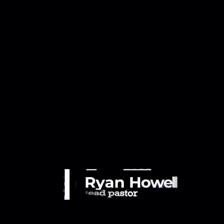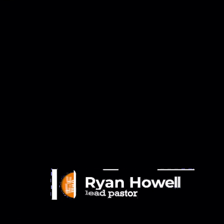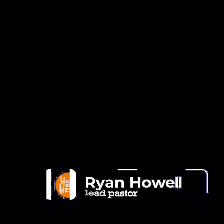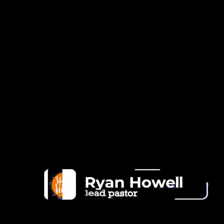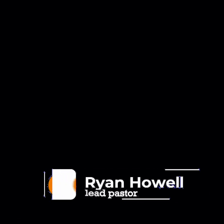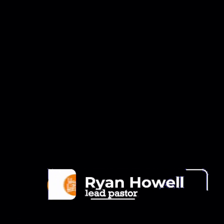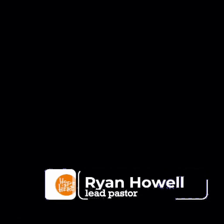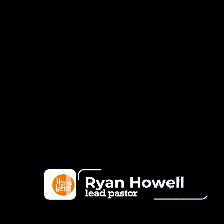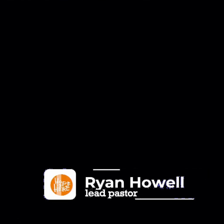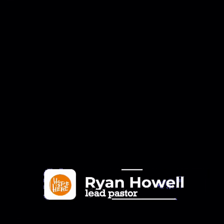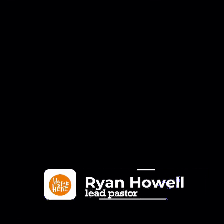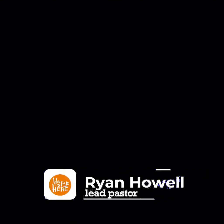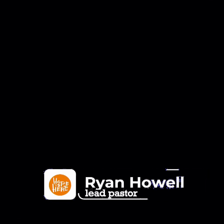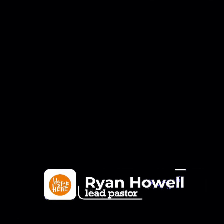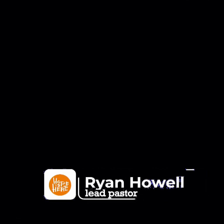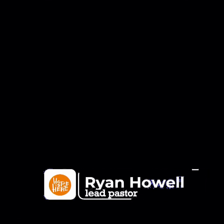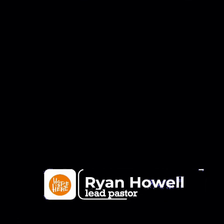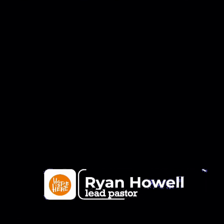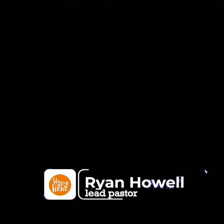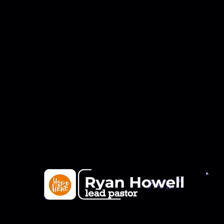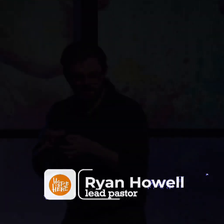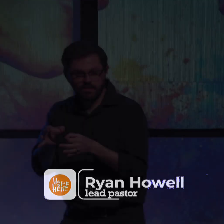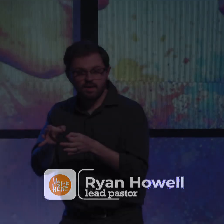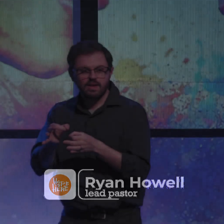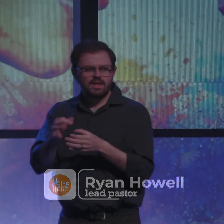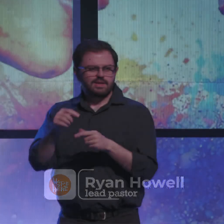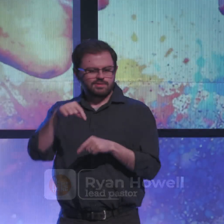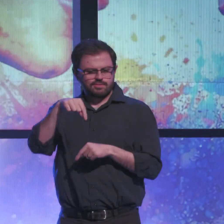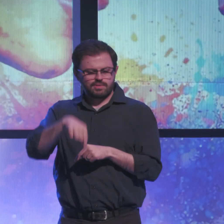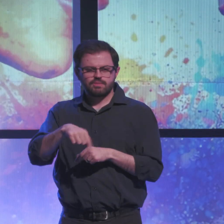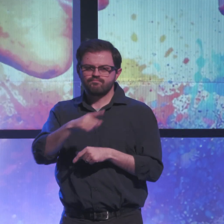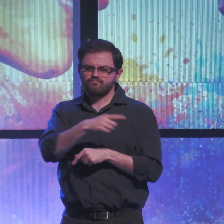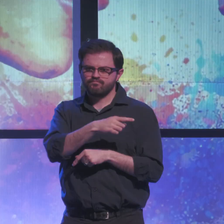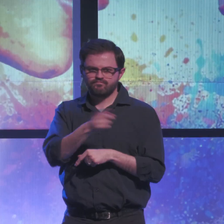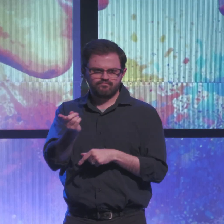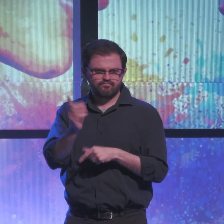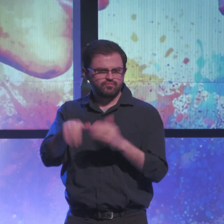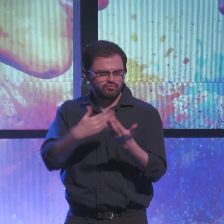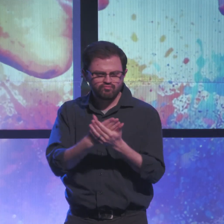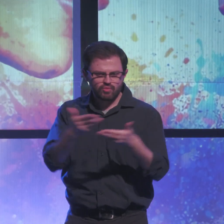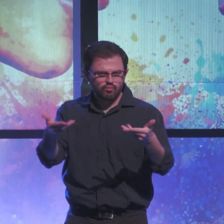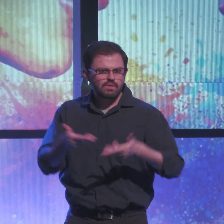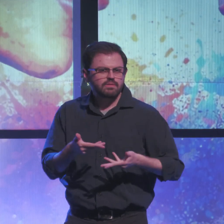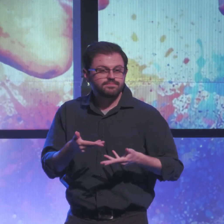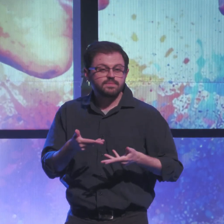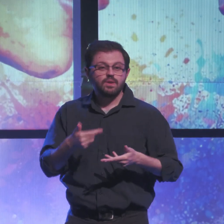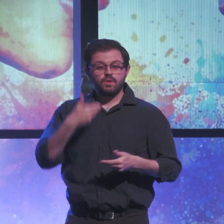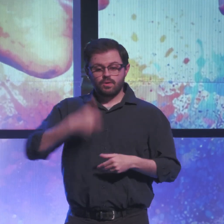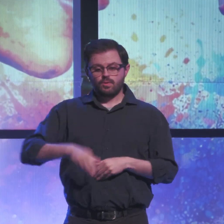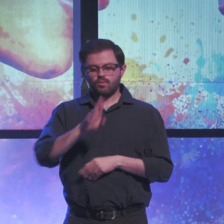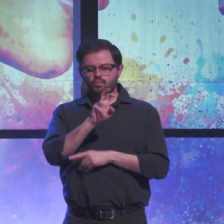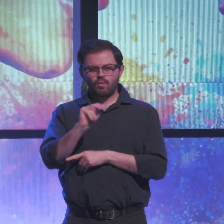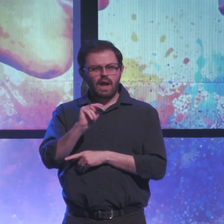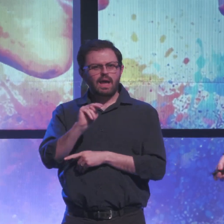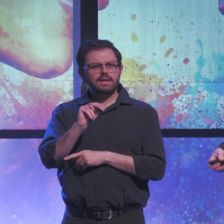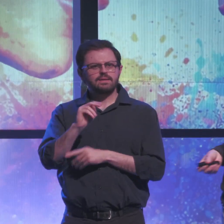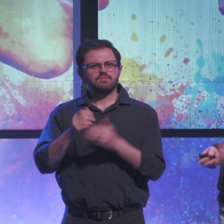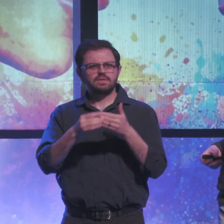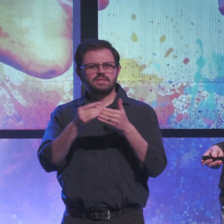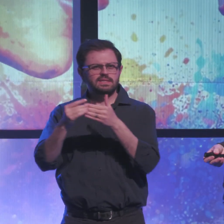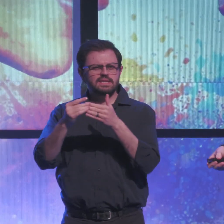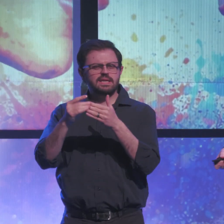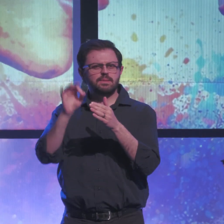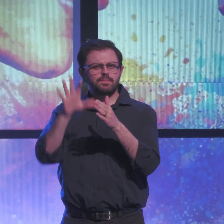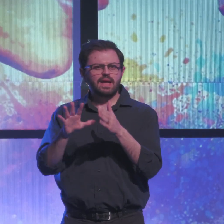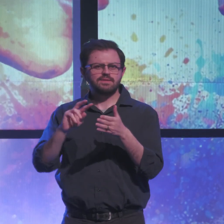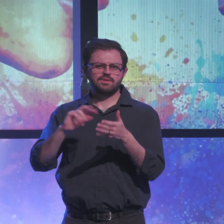so you are in a space that says you are welcome here. My name's Ryan. I'm the lead pastor. I am white, cisgendered,